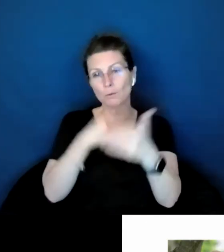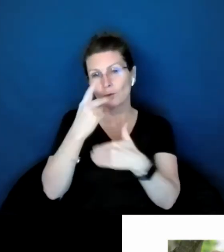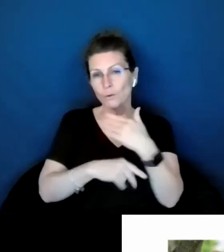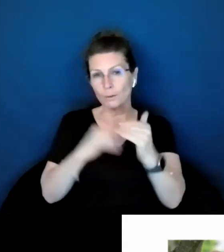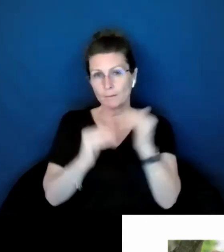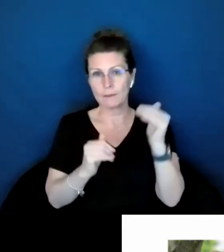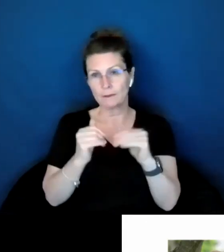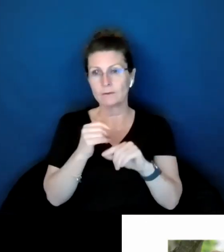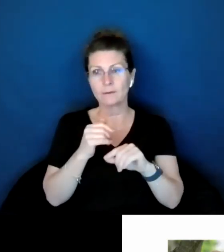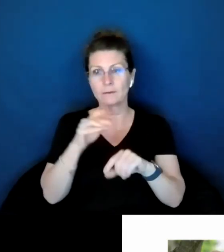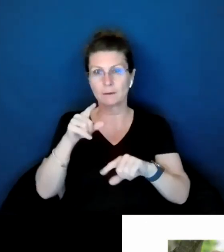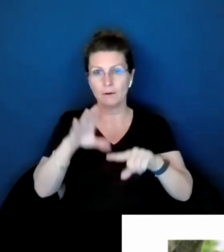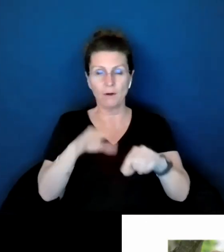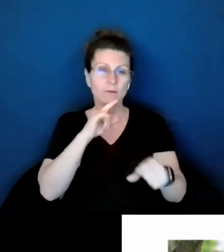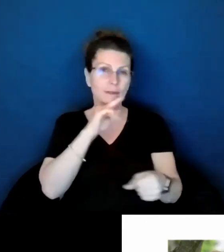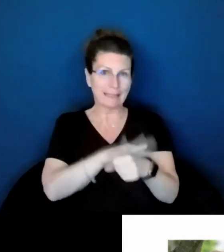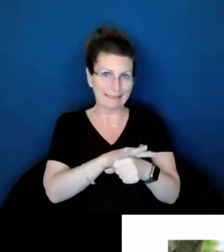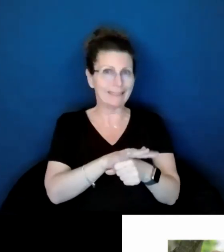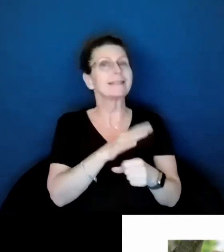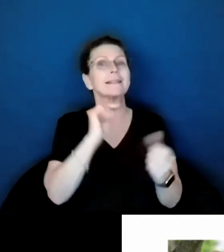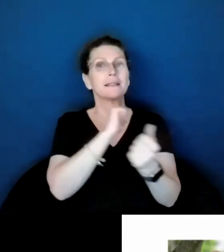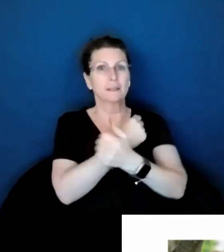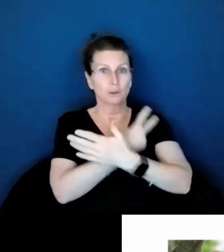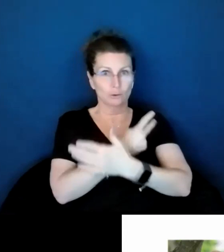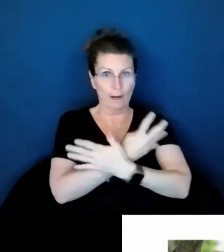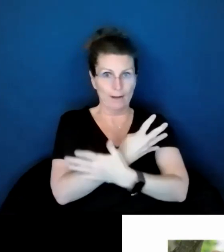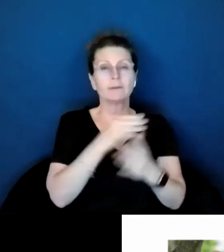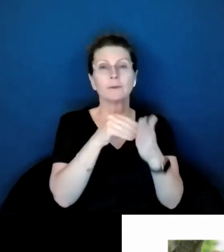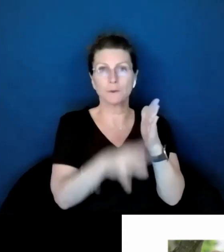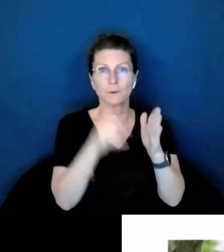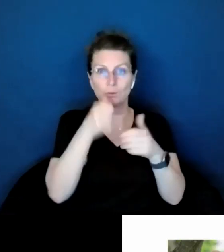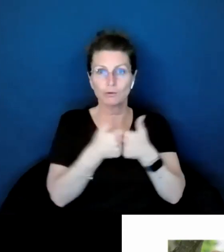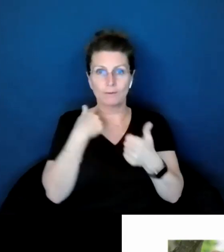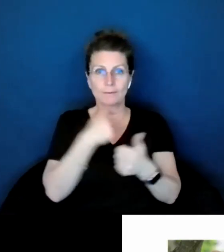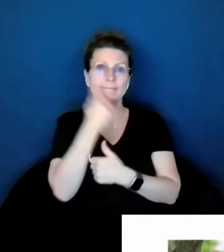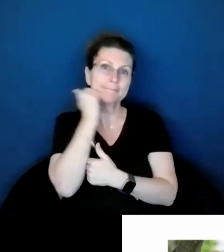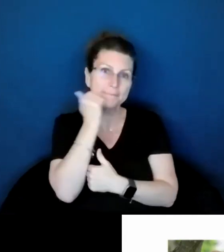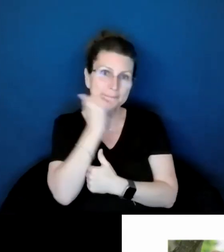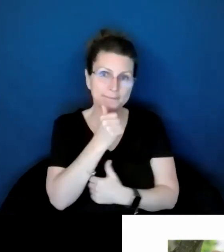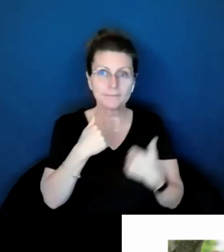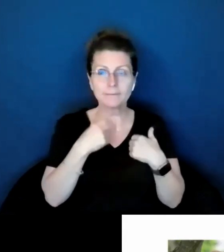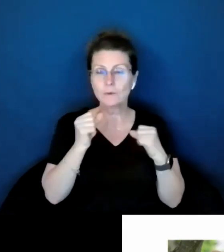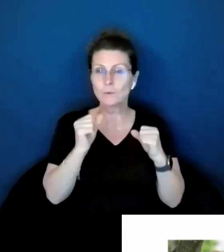of our dedicated graduate students who inspire and challenge us daily. I have been so